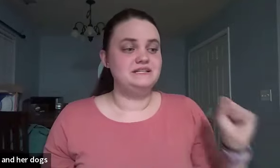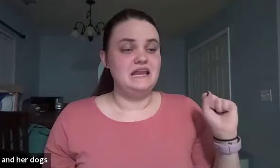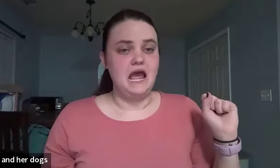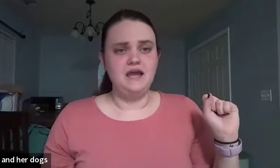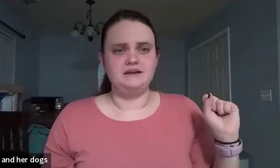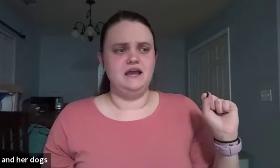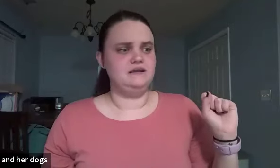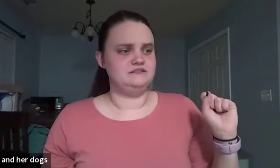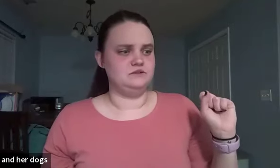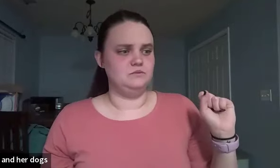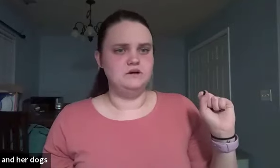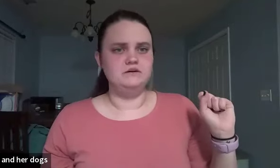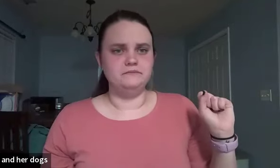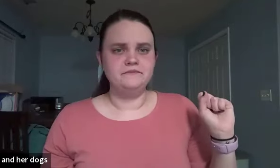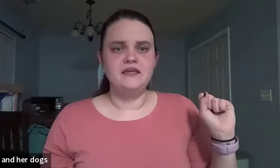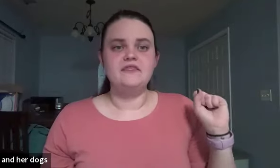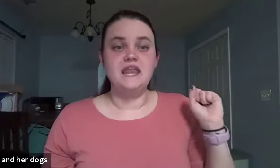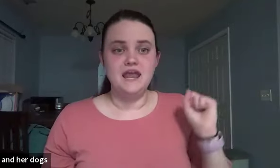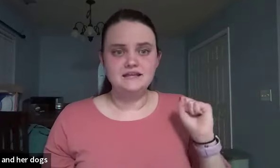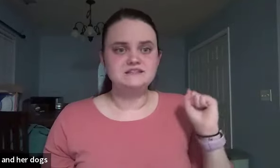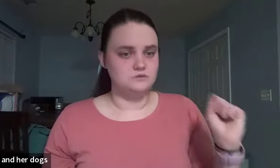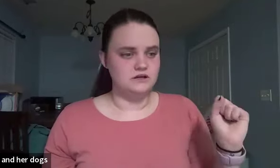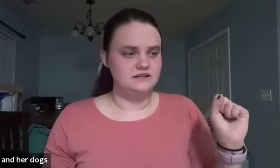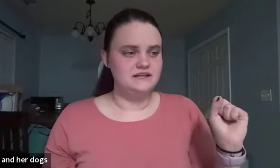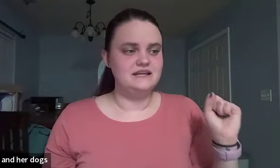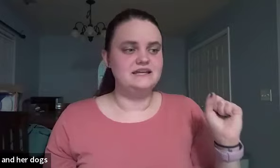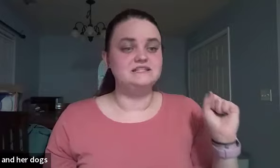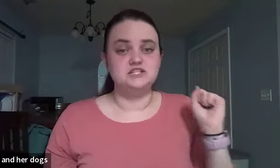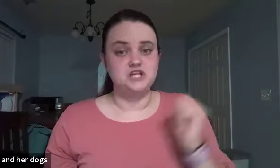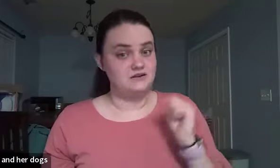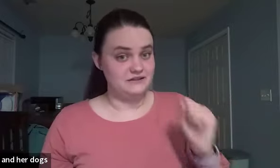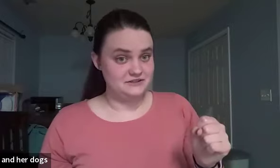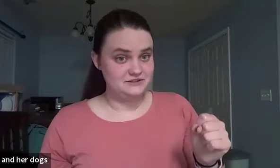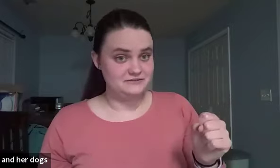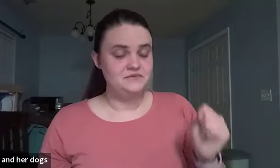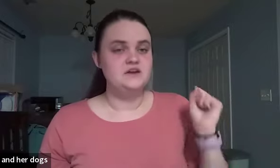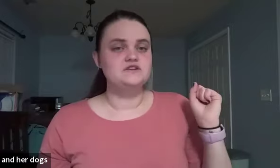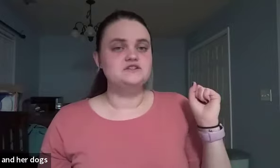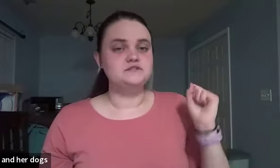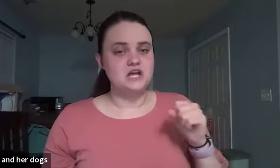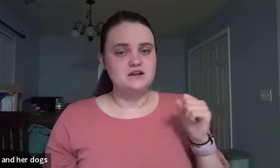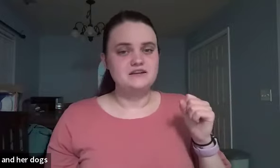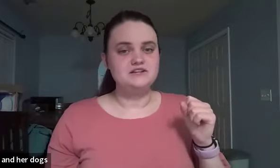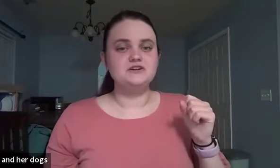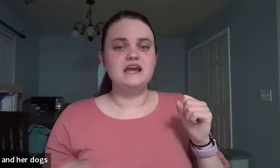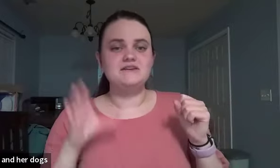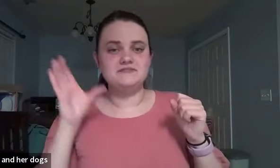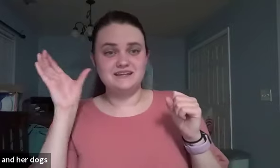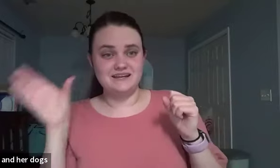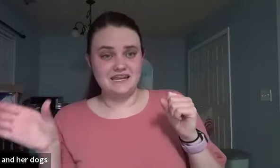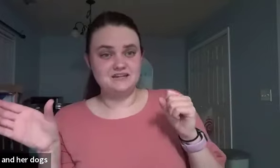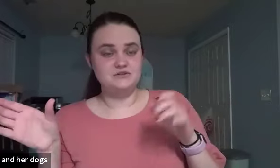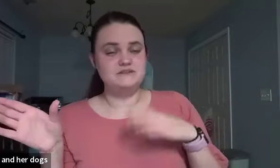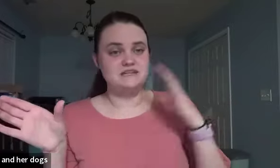one, whoa. The next one is jack-o'-lantern. So for jack-o'-lantern, you're gonna have the sign candle and the